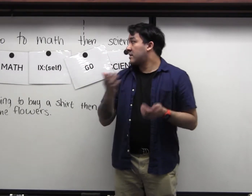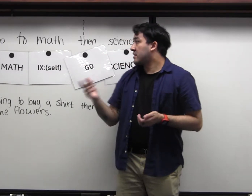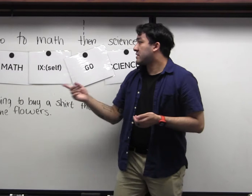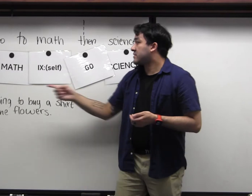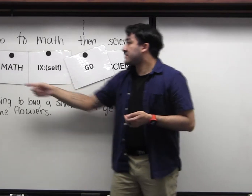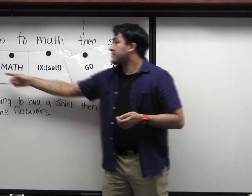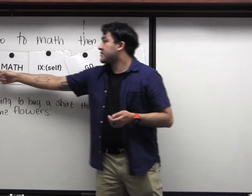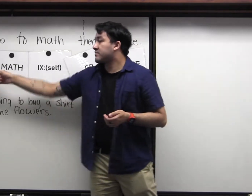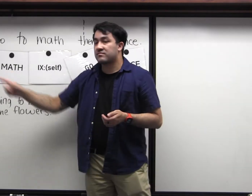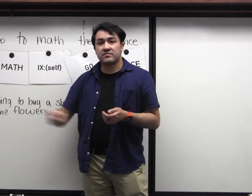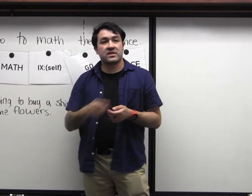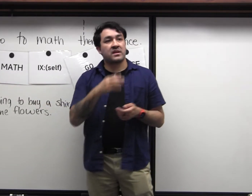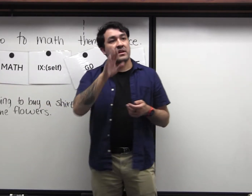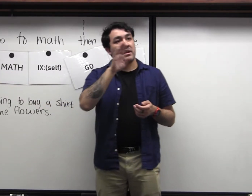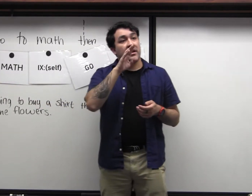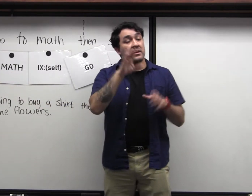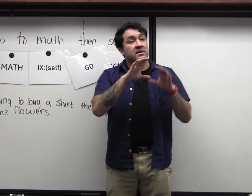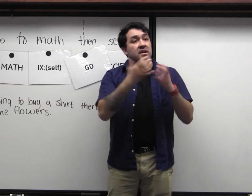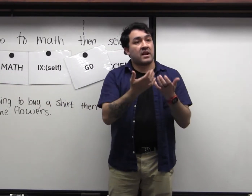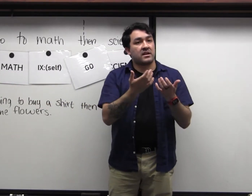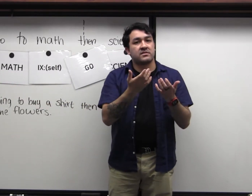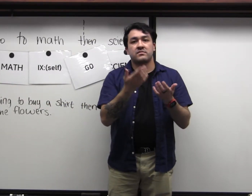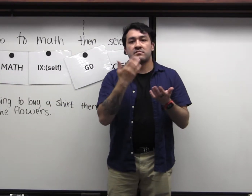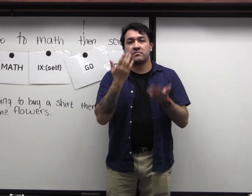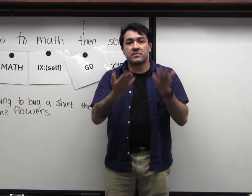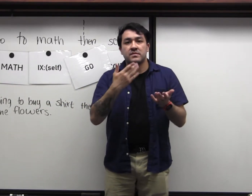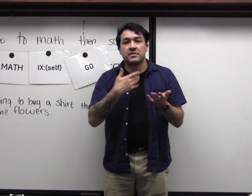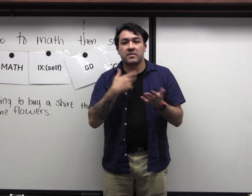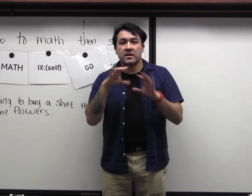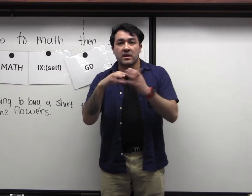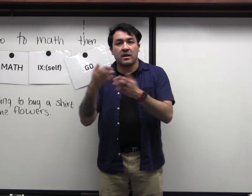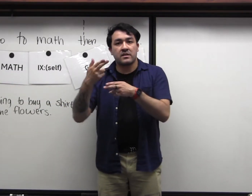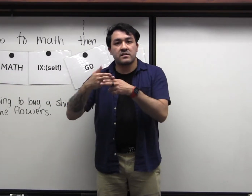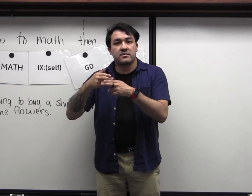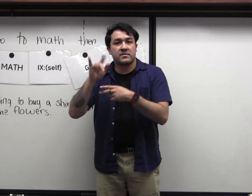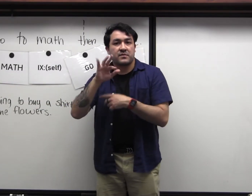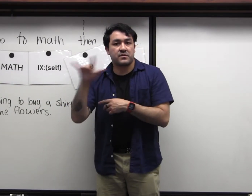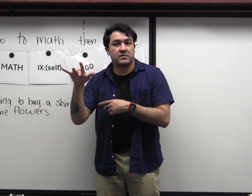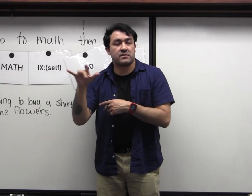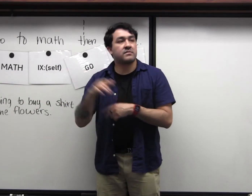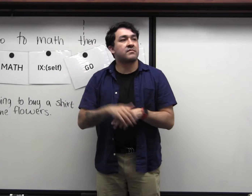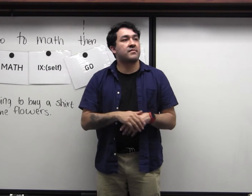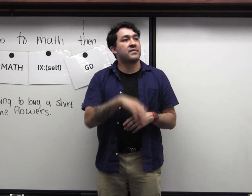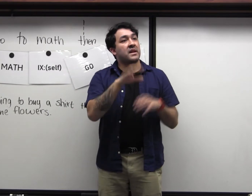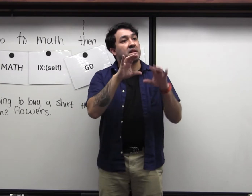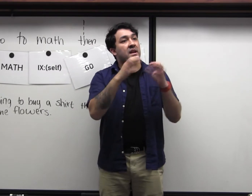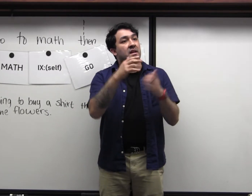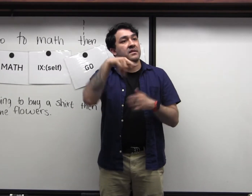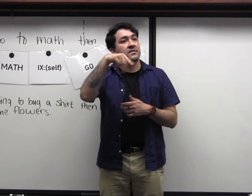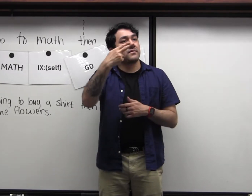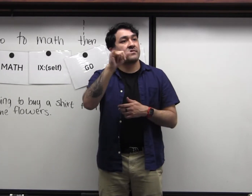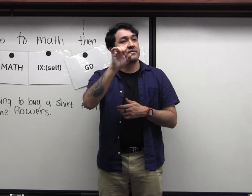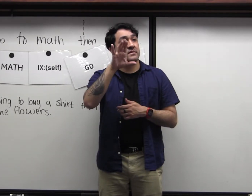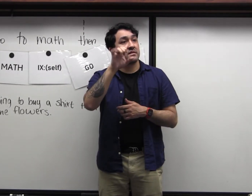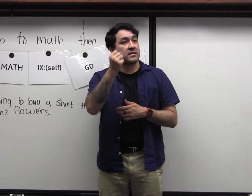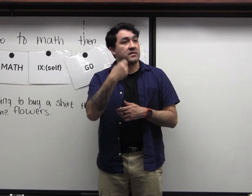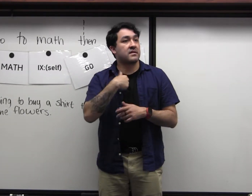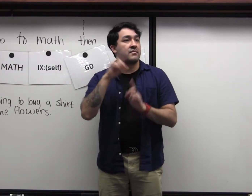name, so you know the next thing that's going to come at you is some finger spelling. So maybe the same idea for class as well. Sometimes some classes don't